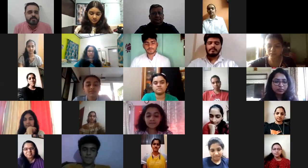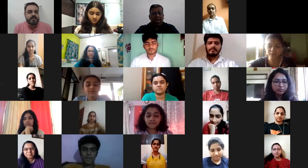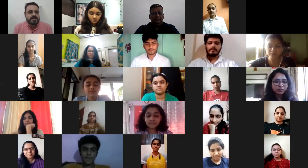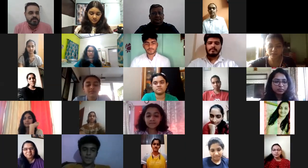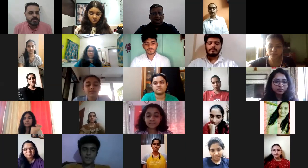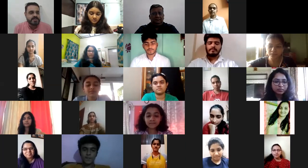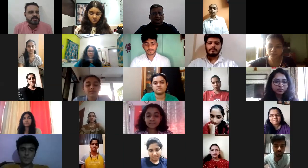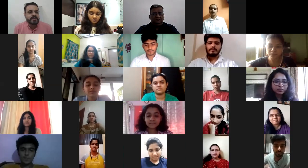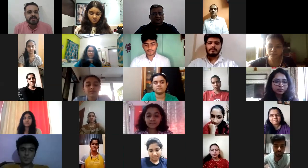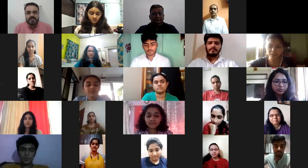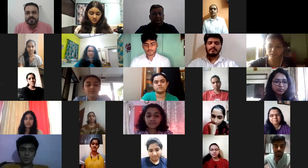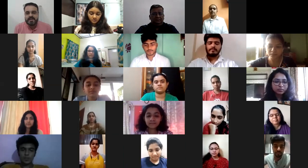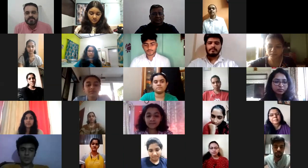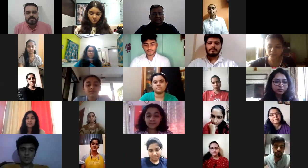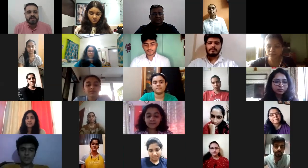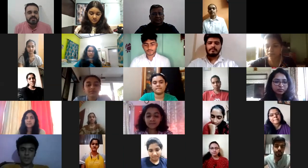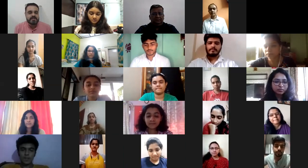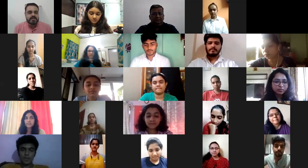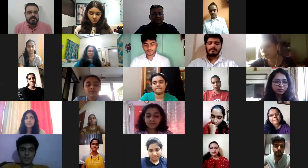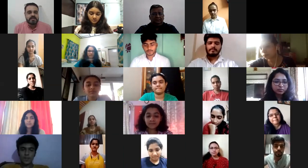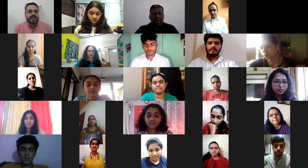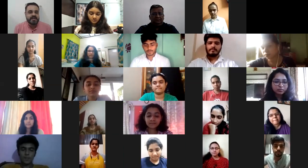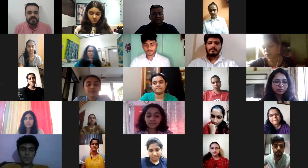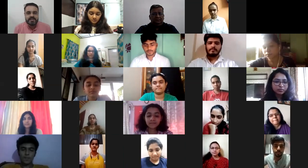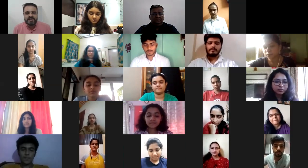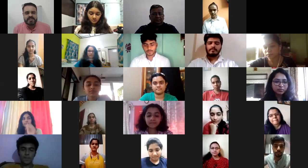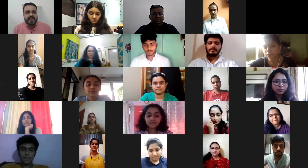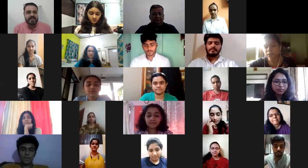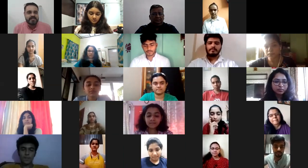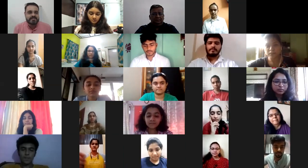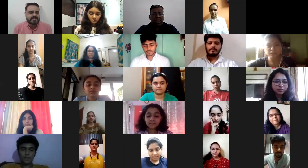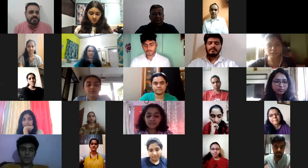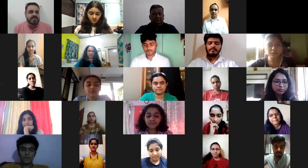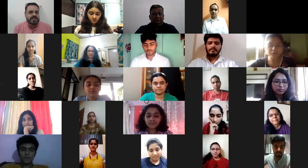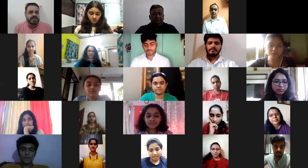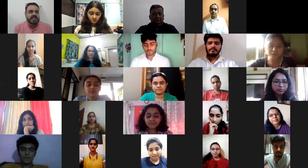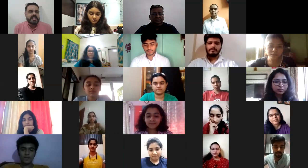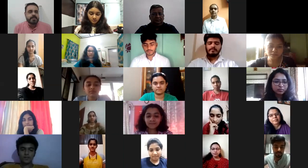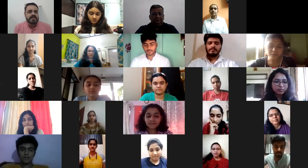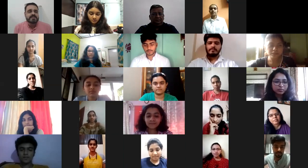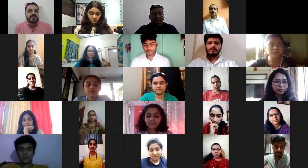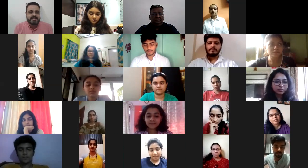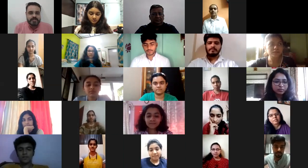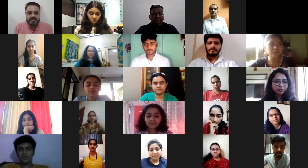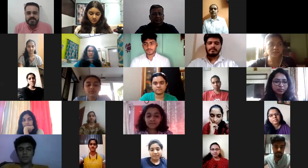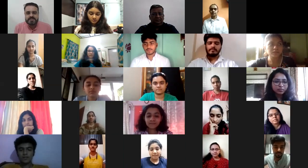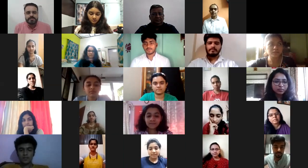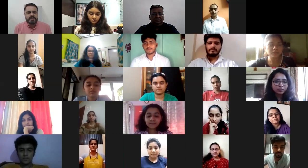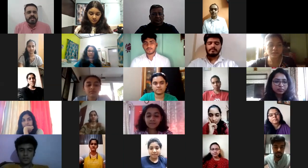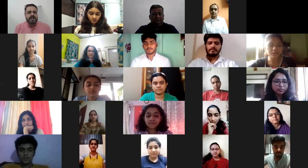a situation, it's only a circumstance, it's only a condition that renders us incapable in certain situations. Just because I'm